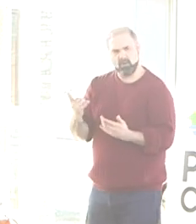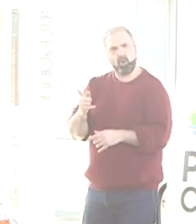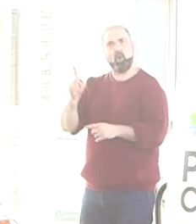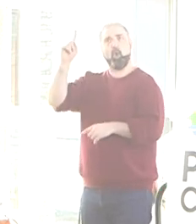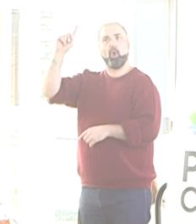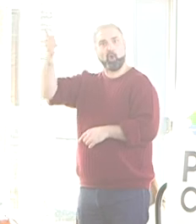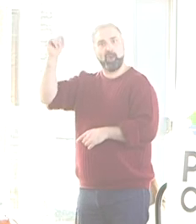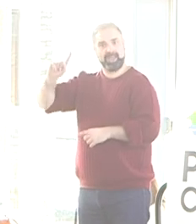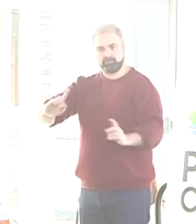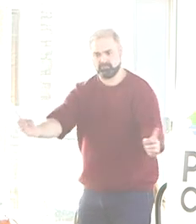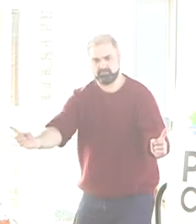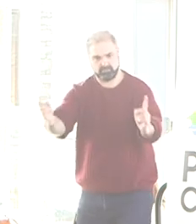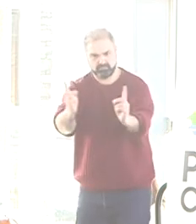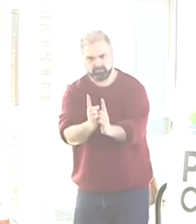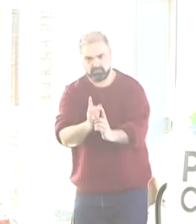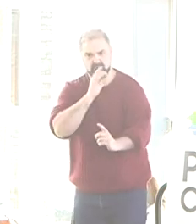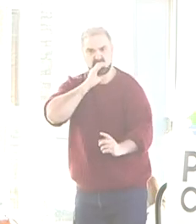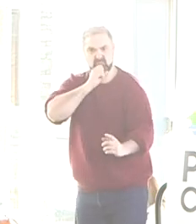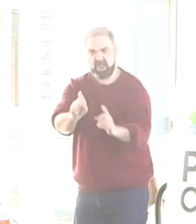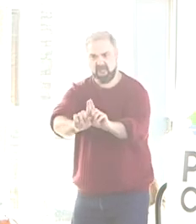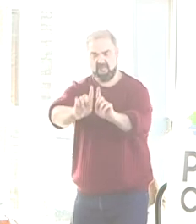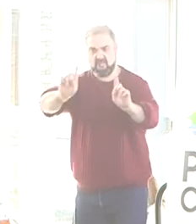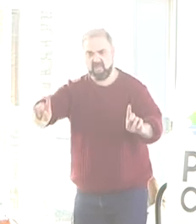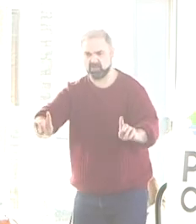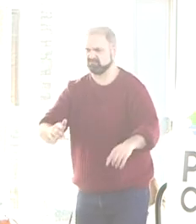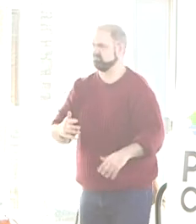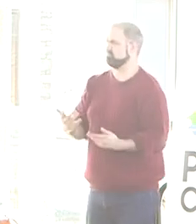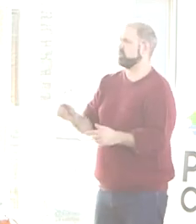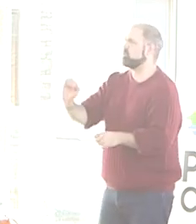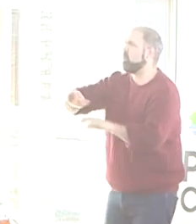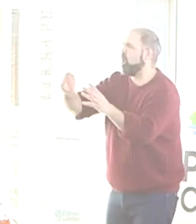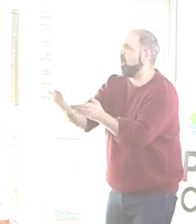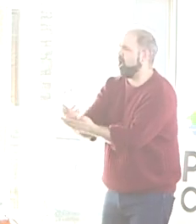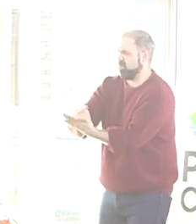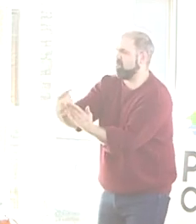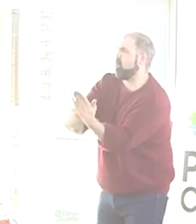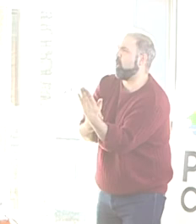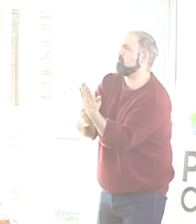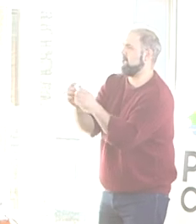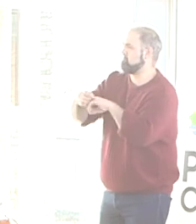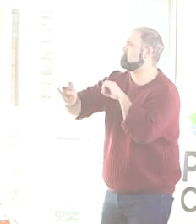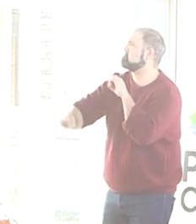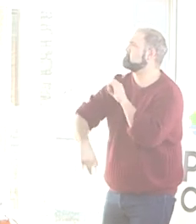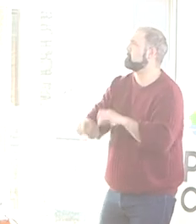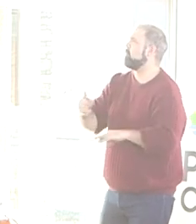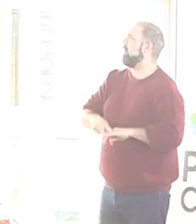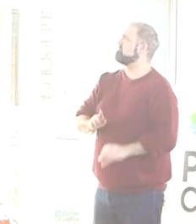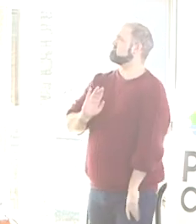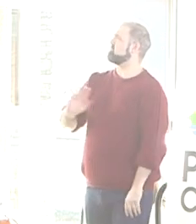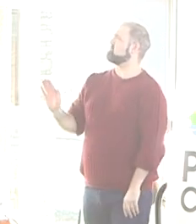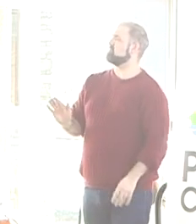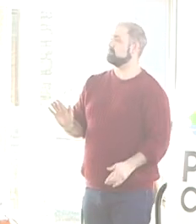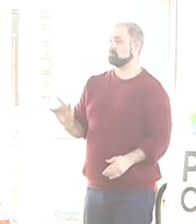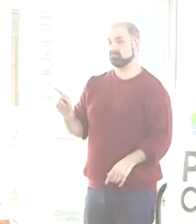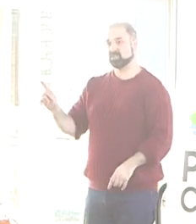let no man put asunder. I'm not divorcing my wife for your earthly laws." which caused absolute havoc. And again, she